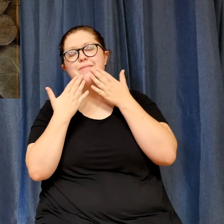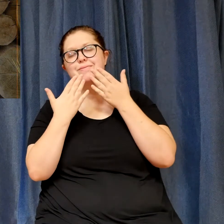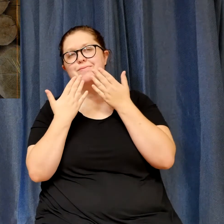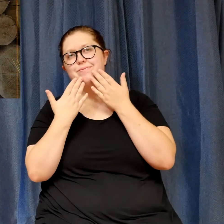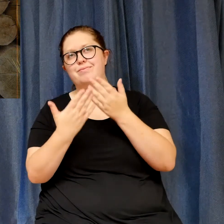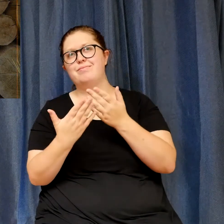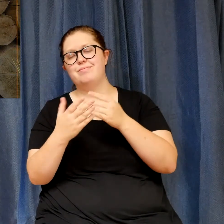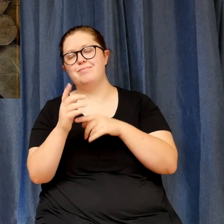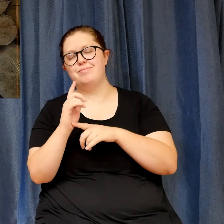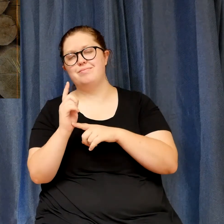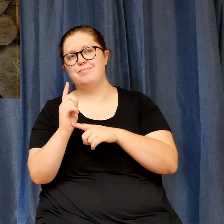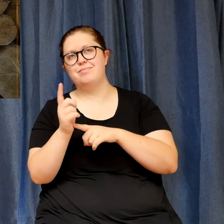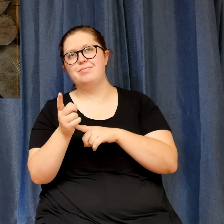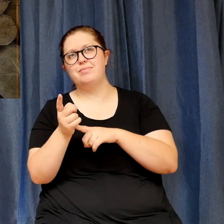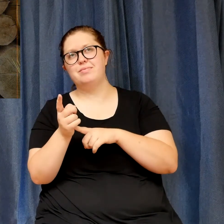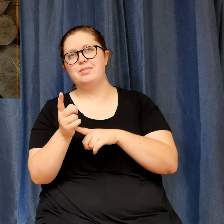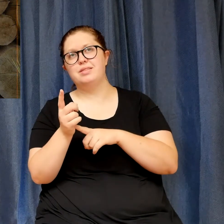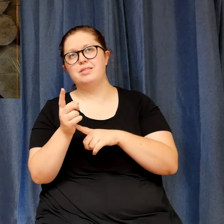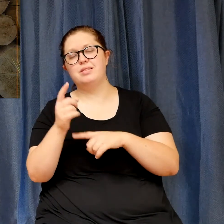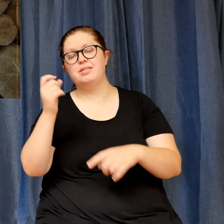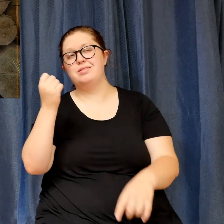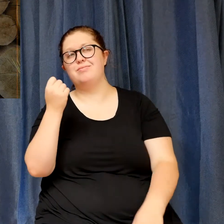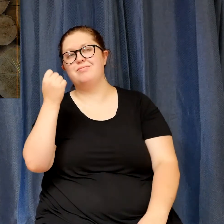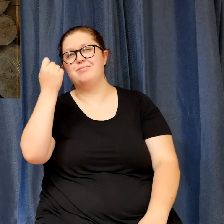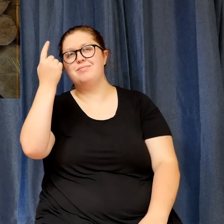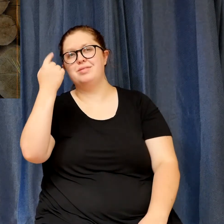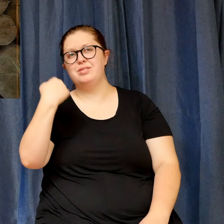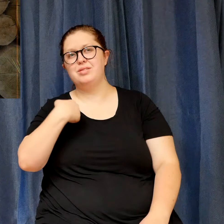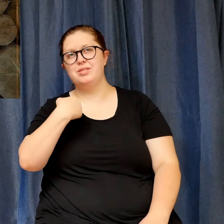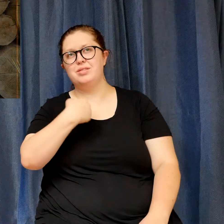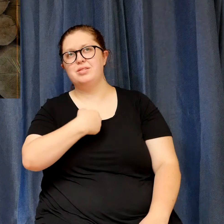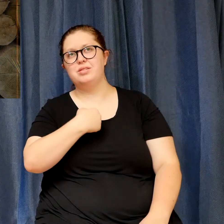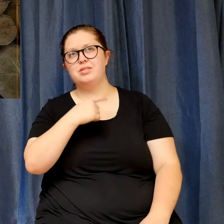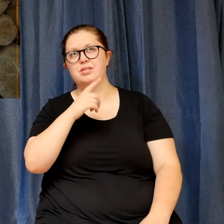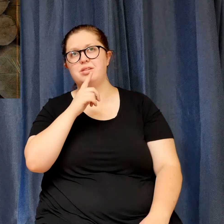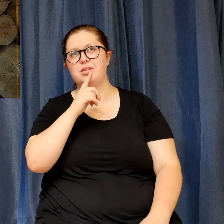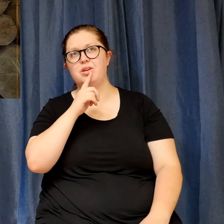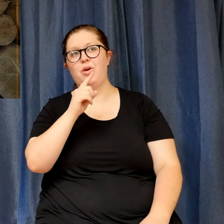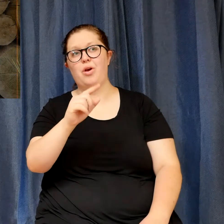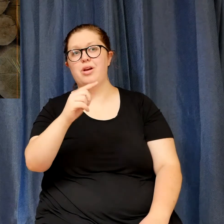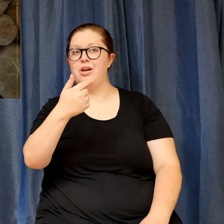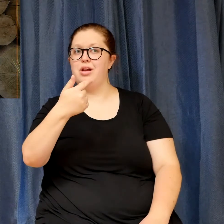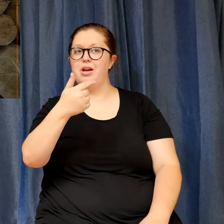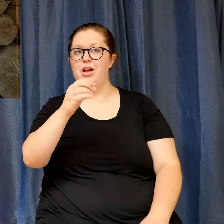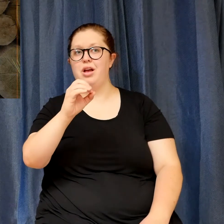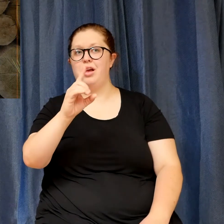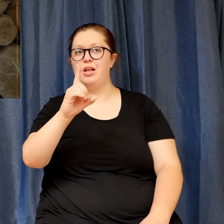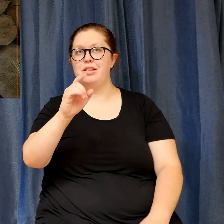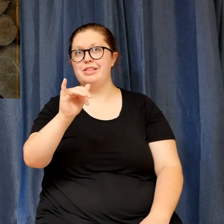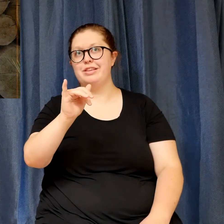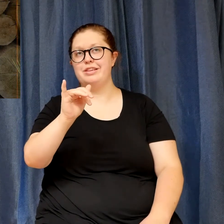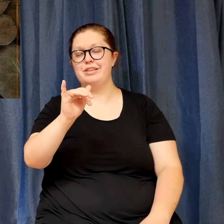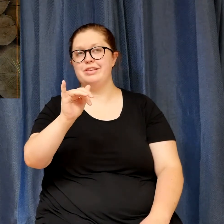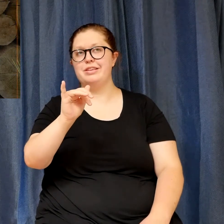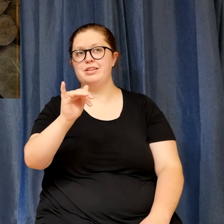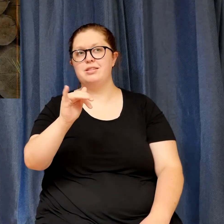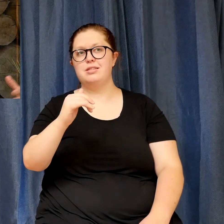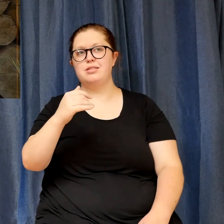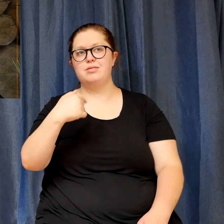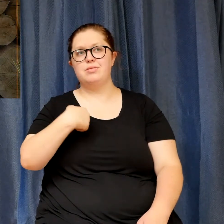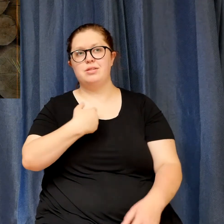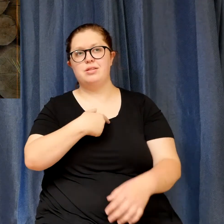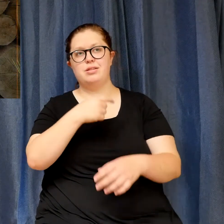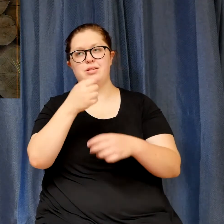give thanks in this moment for the realization that we are godlings. We are God